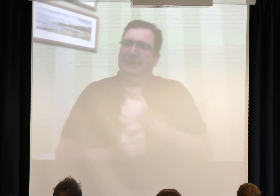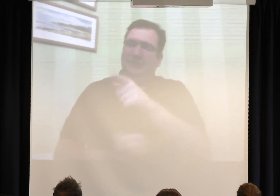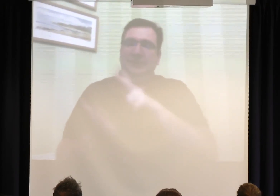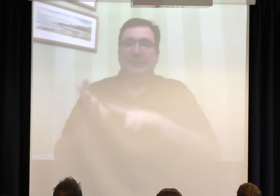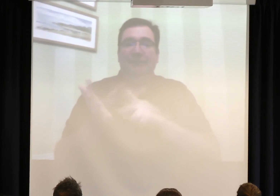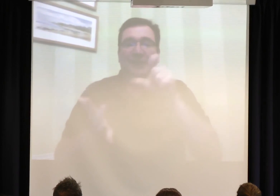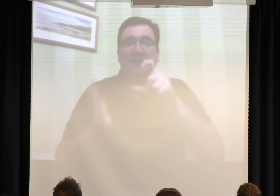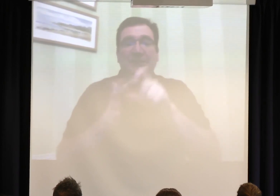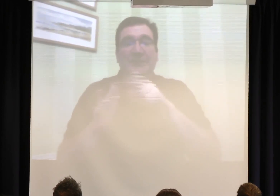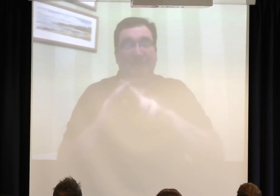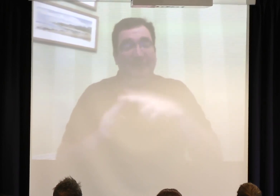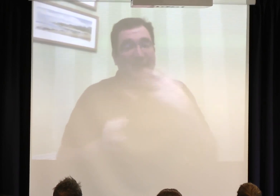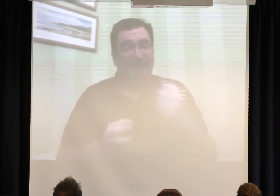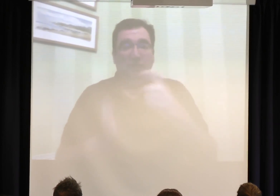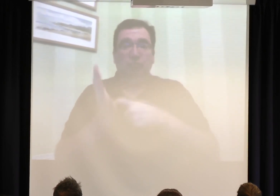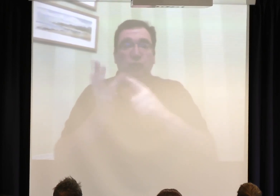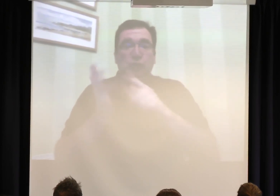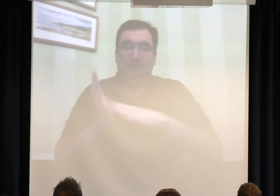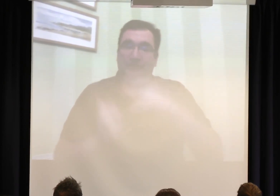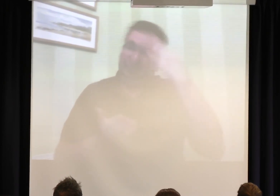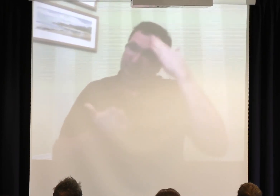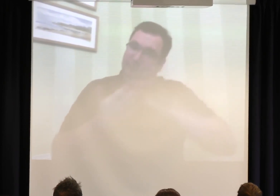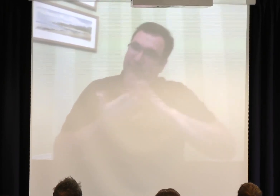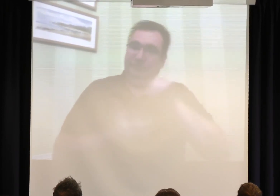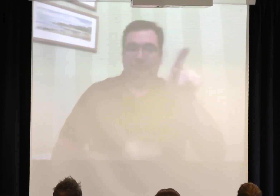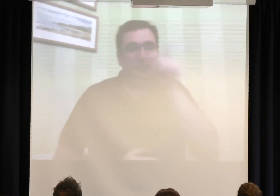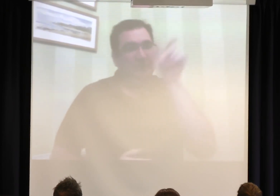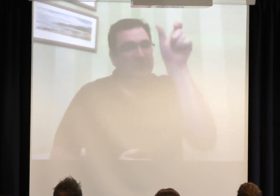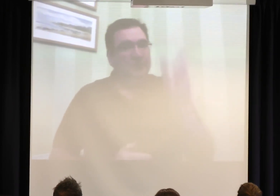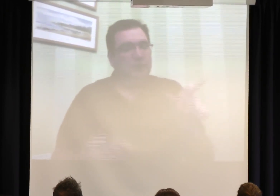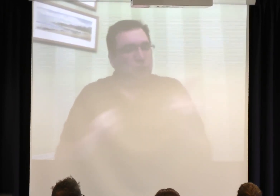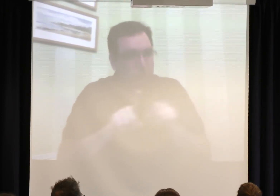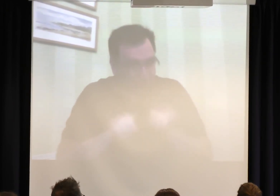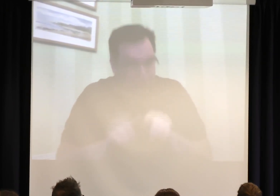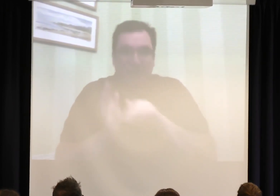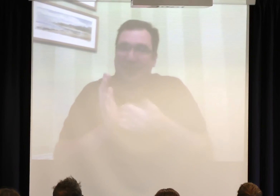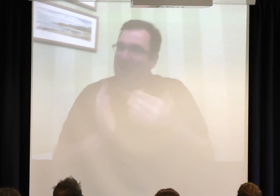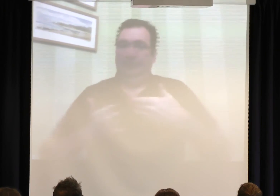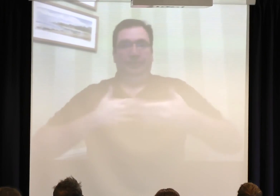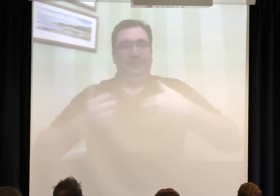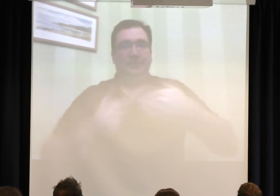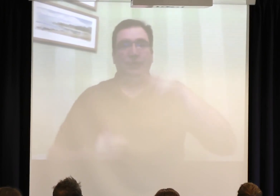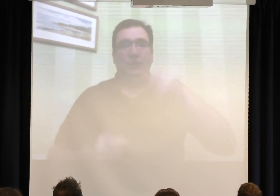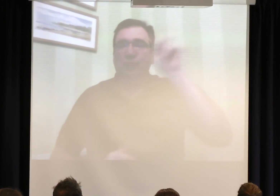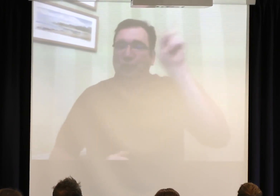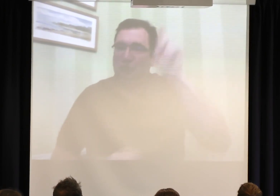I'm really pleased that Vic Deaf have set up this opportunity for the John Michael Lovett